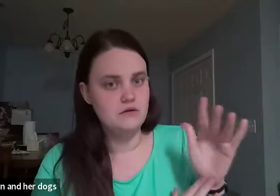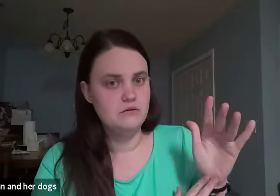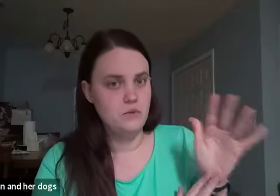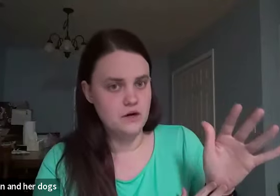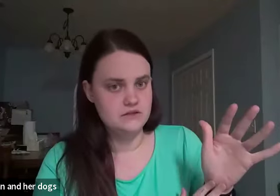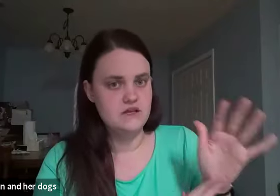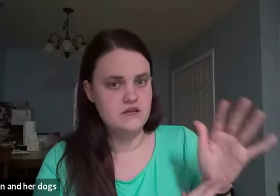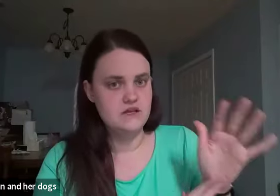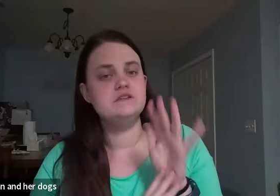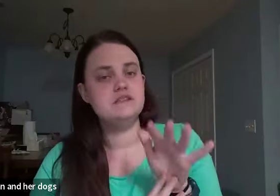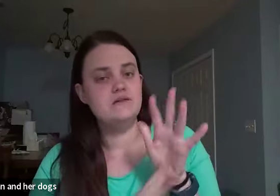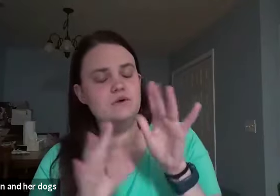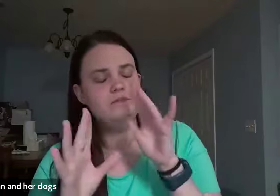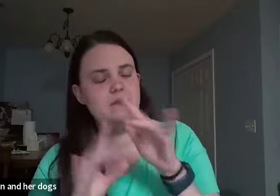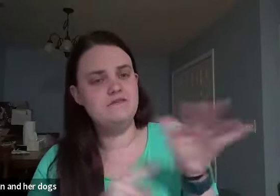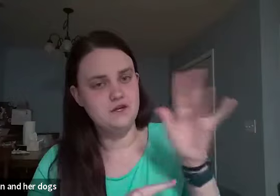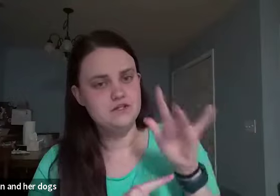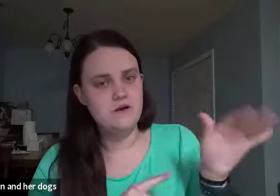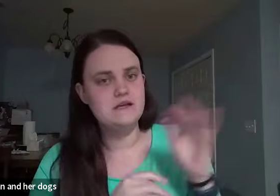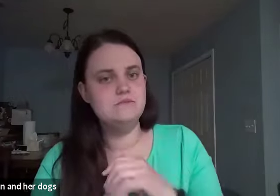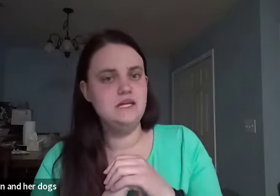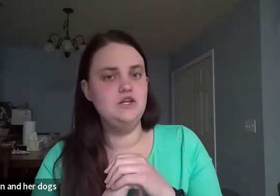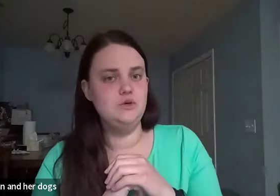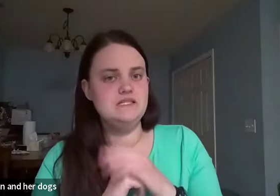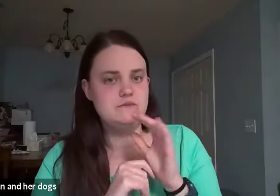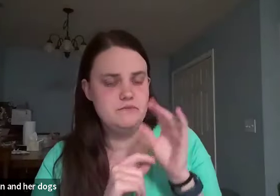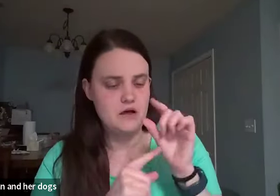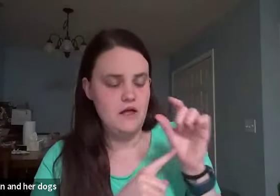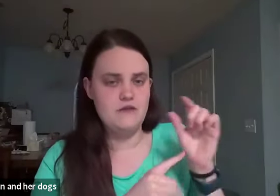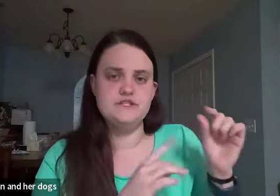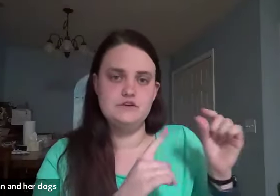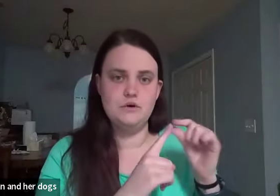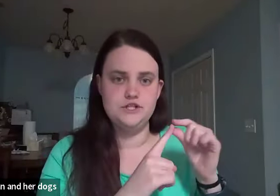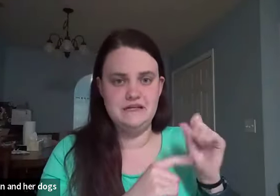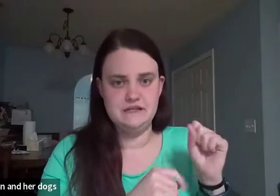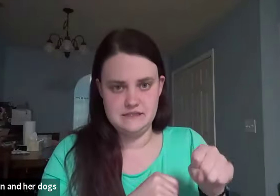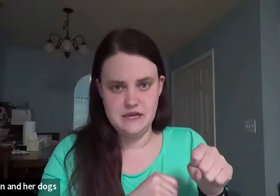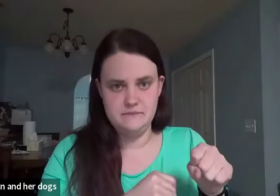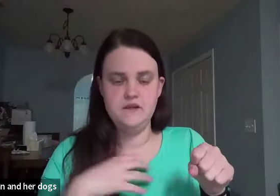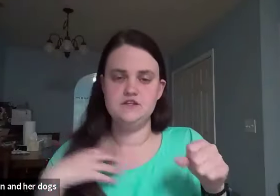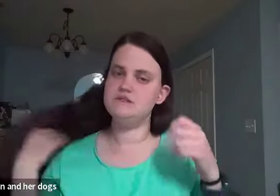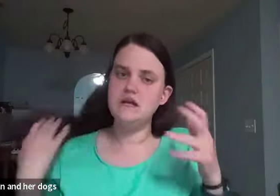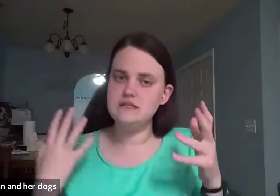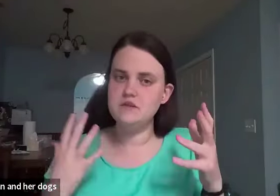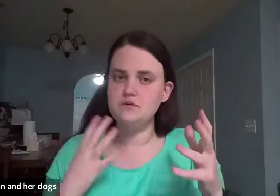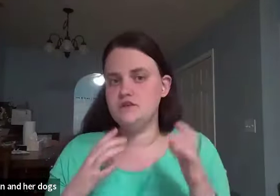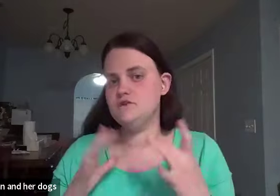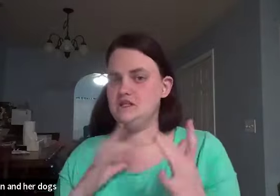spell words. So the sign, what I mean by finger spell is meaning you would spell every single word you needed to say. So it's not something you would do for just